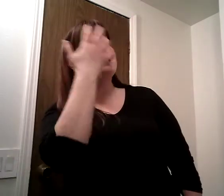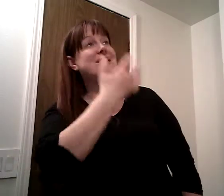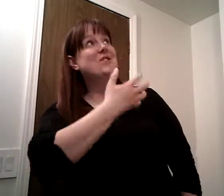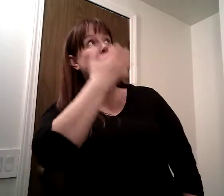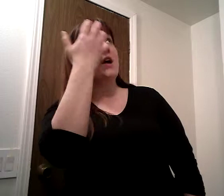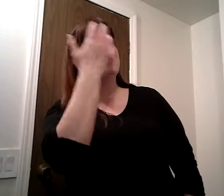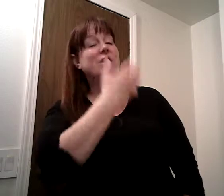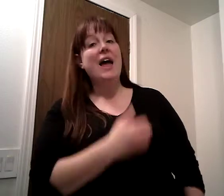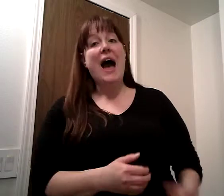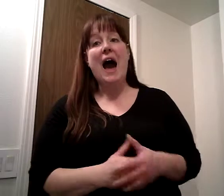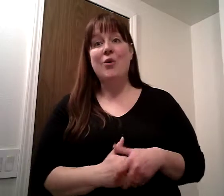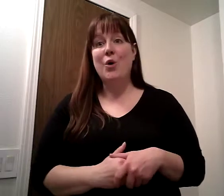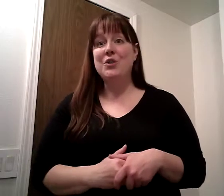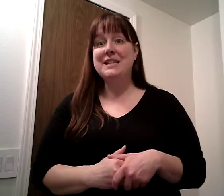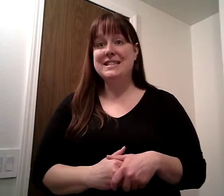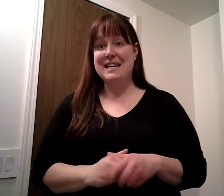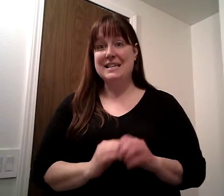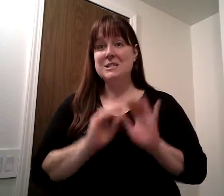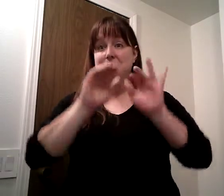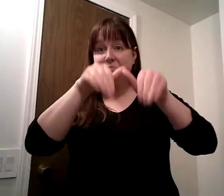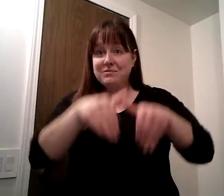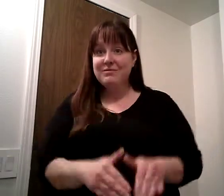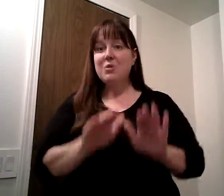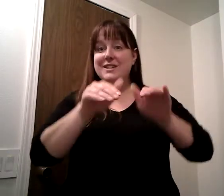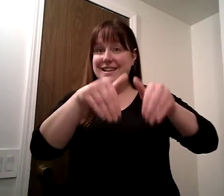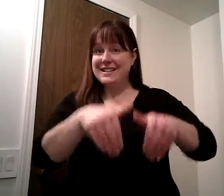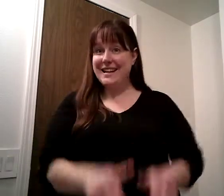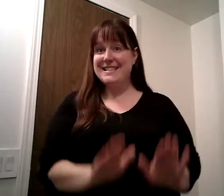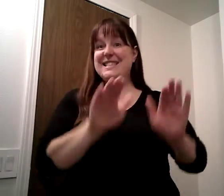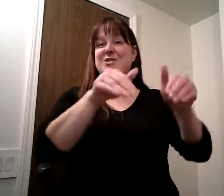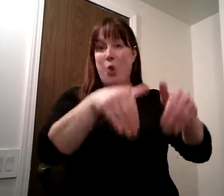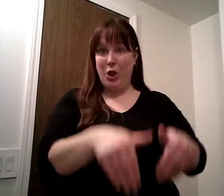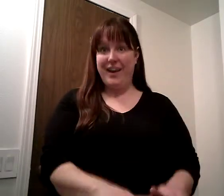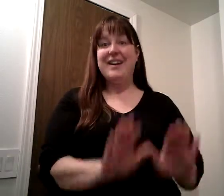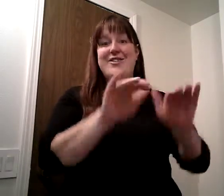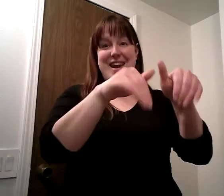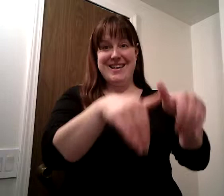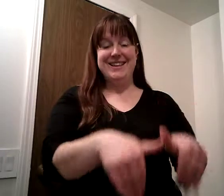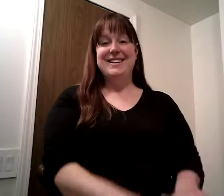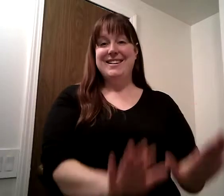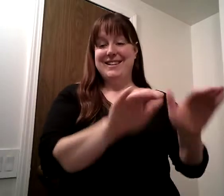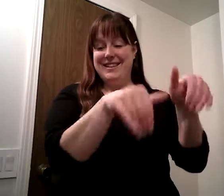accents of wonder how rolled the seas. We're just going to sign the seas rolling, okay?